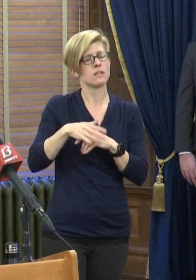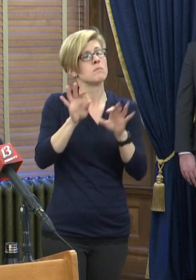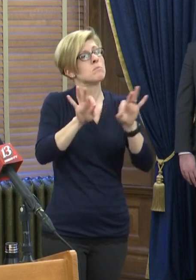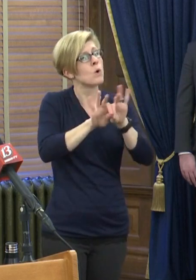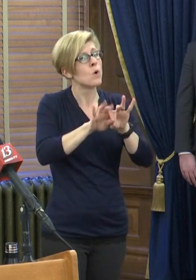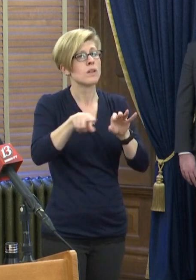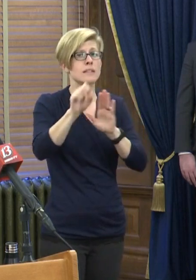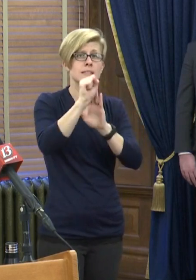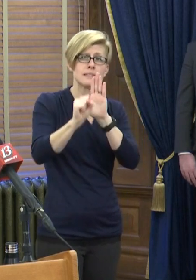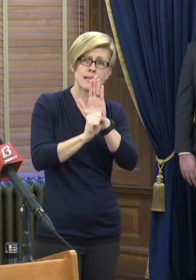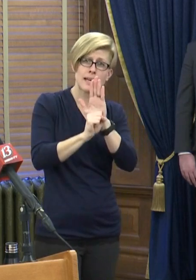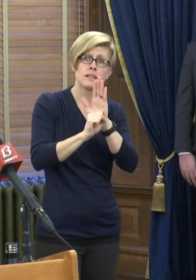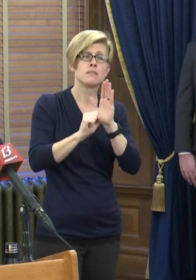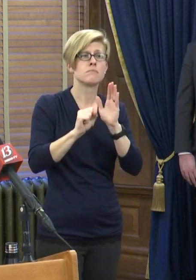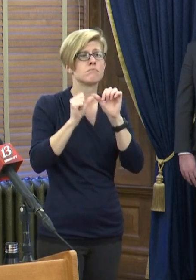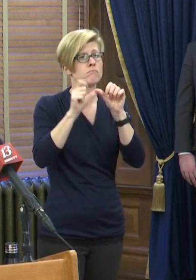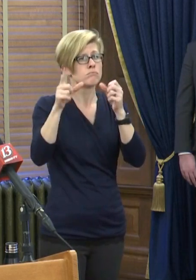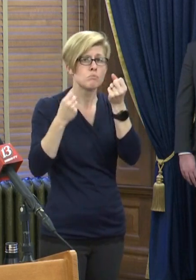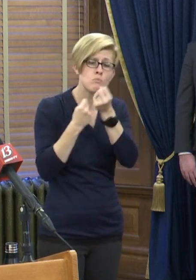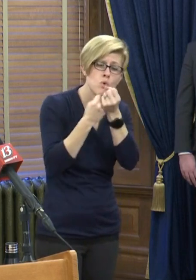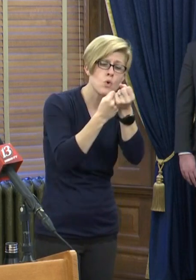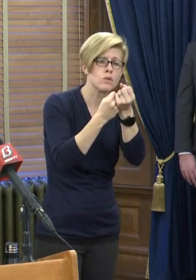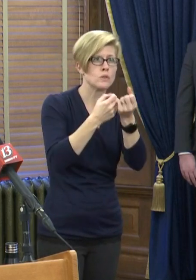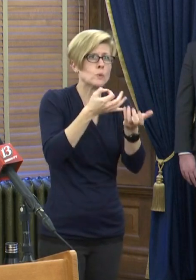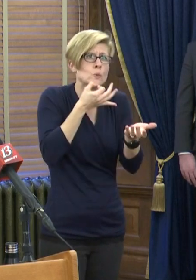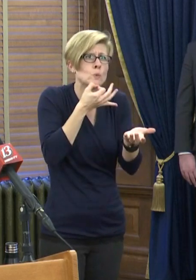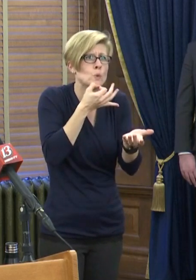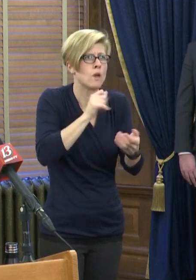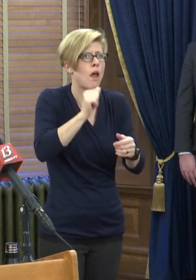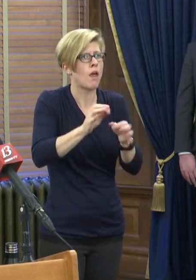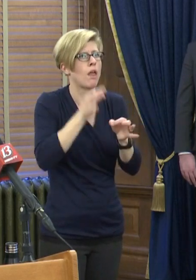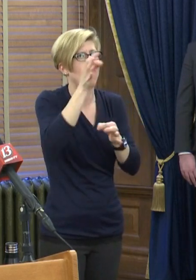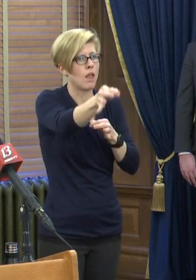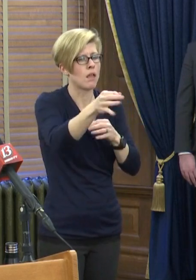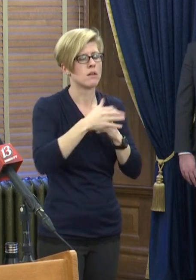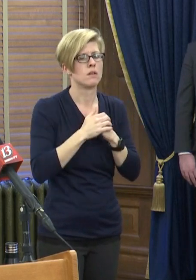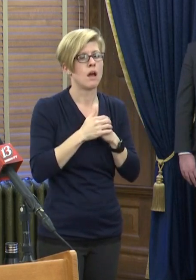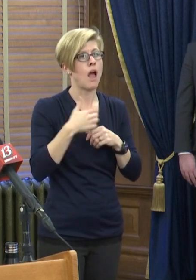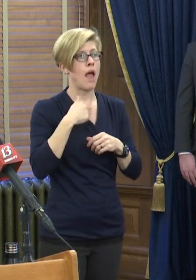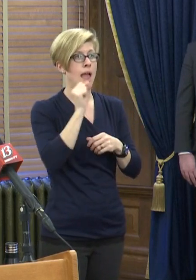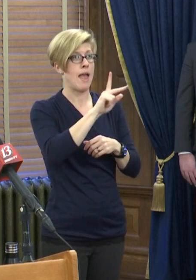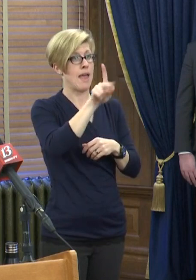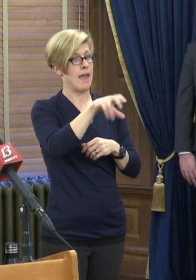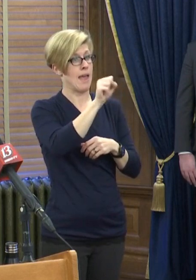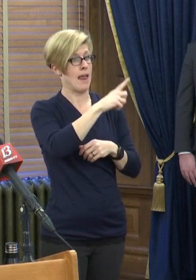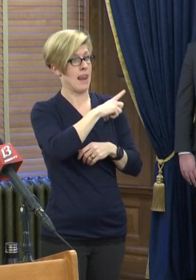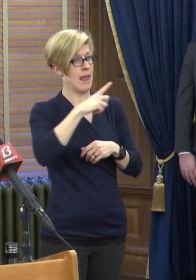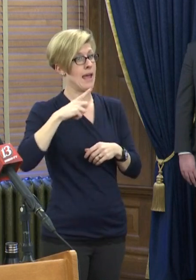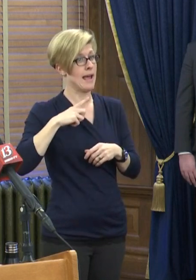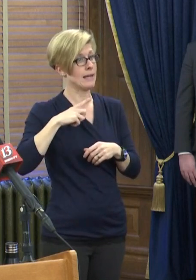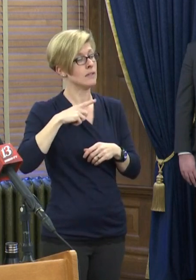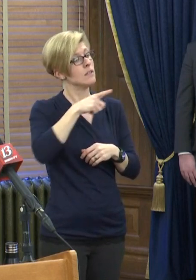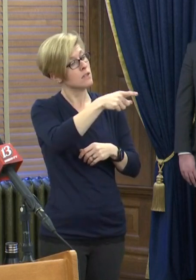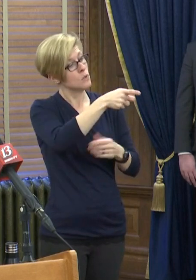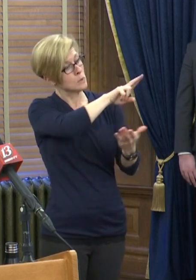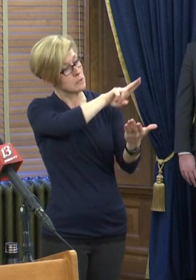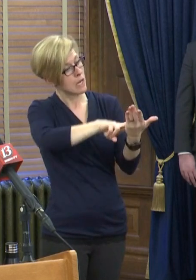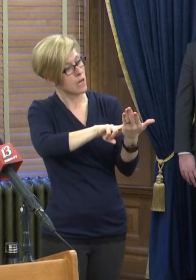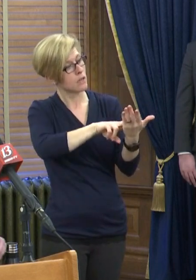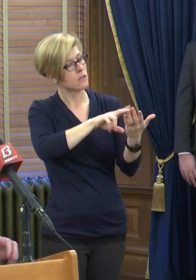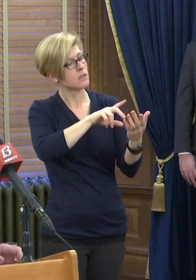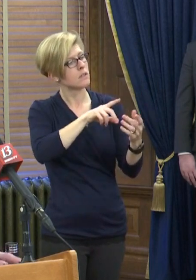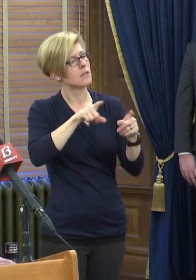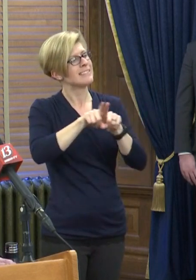support and receive it soon. I have asked Kansas legislative leaders to sign on to a similar letter to our